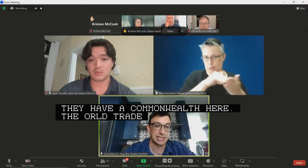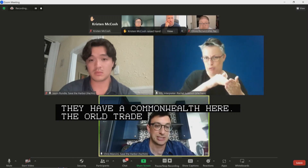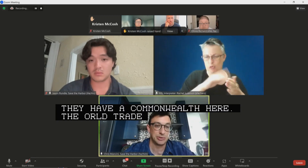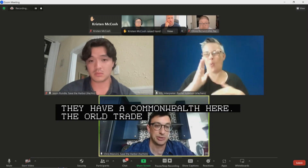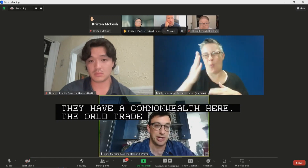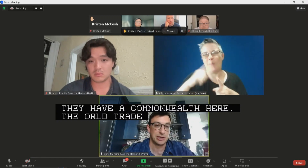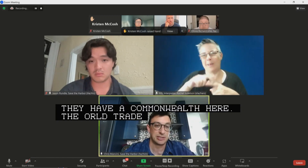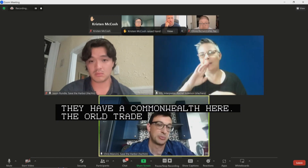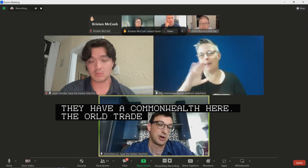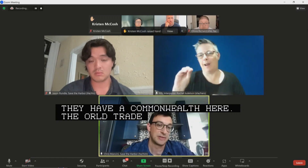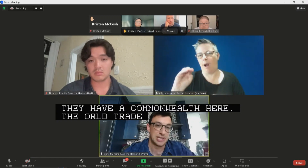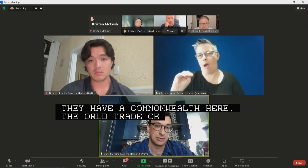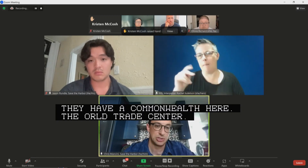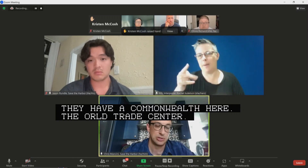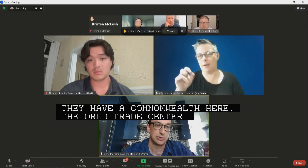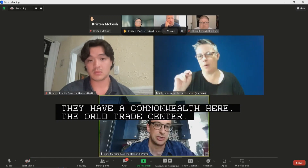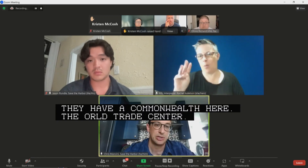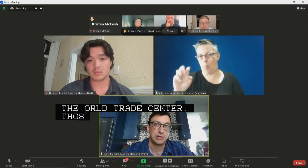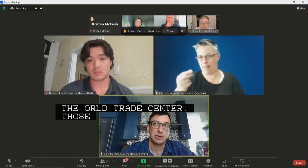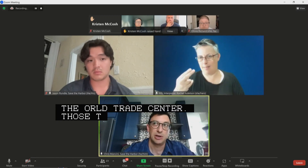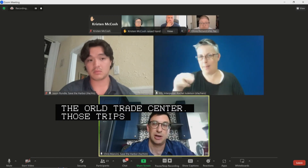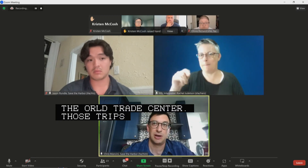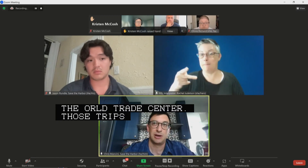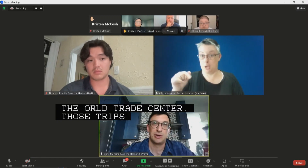completely accessible onto the Provincetown too.